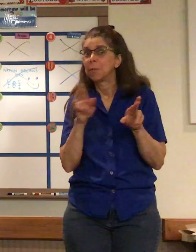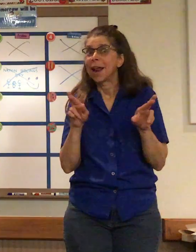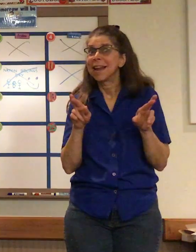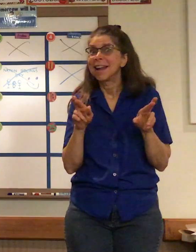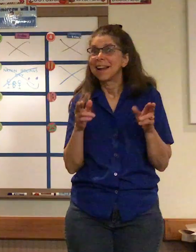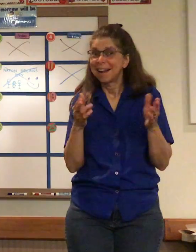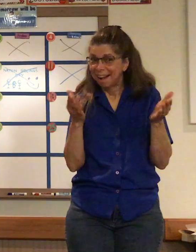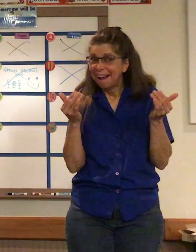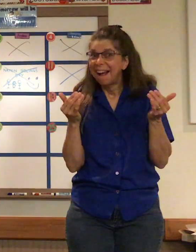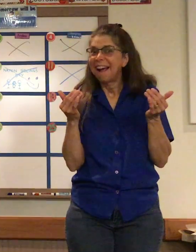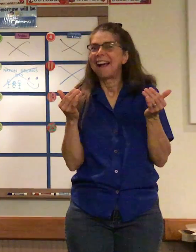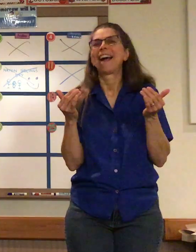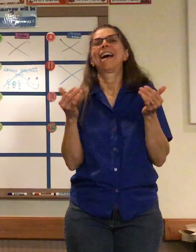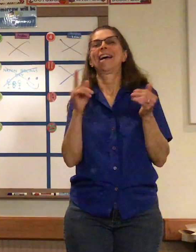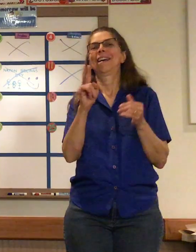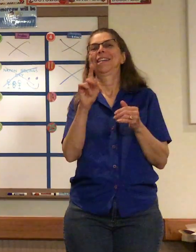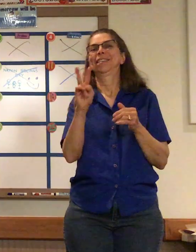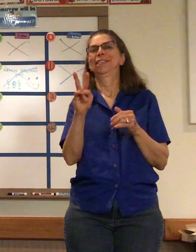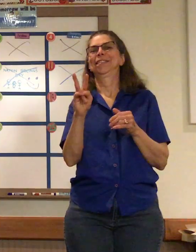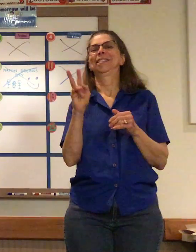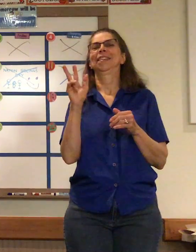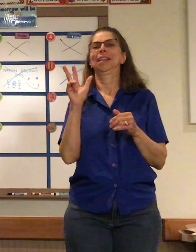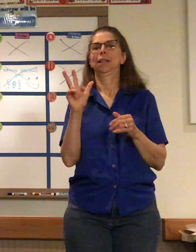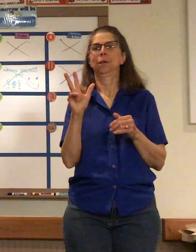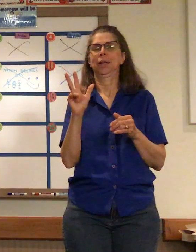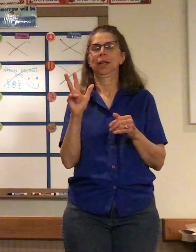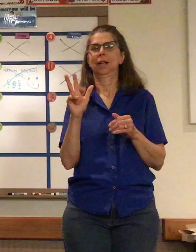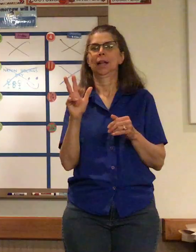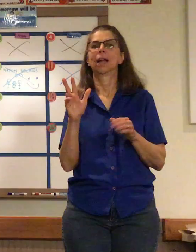ready? One.